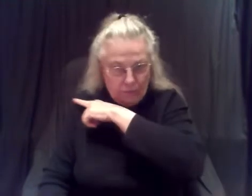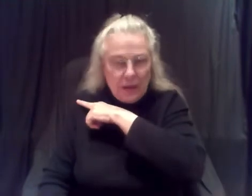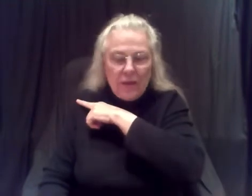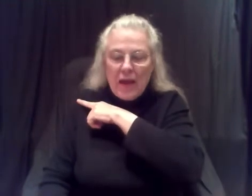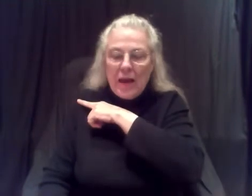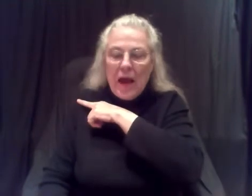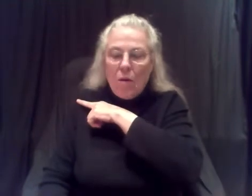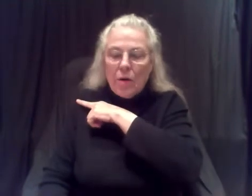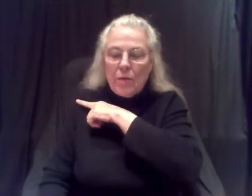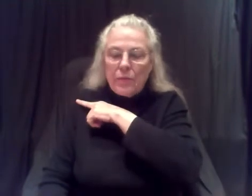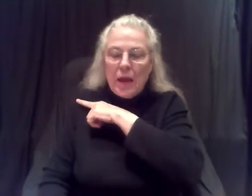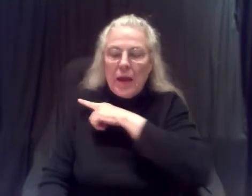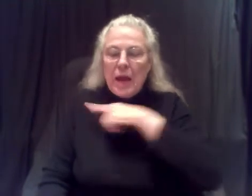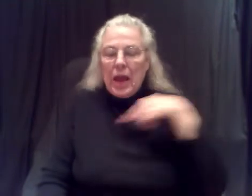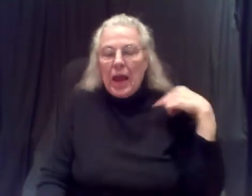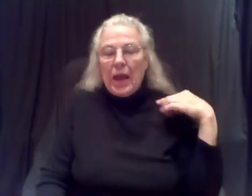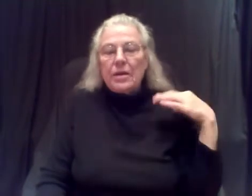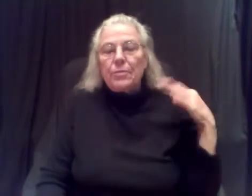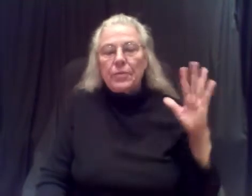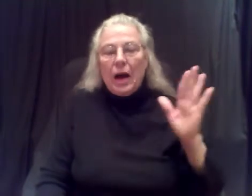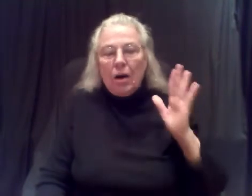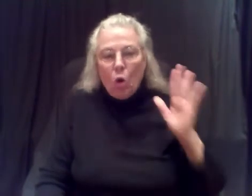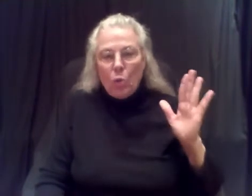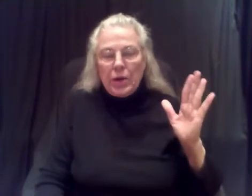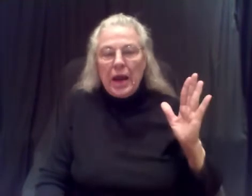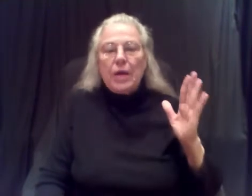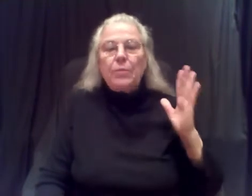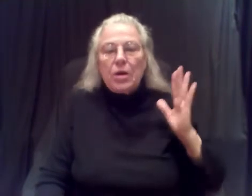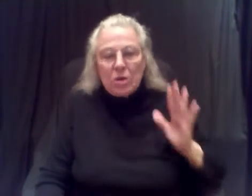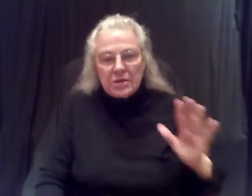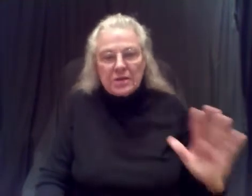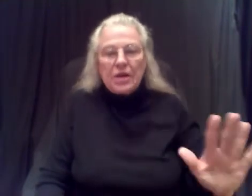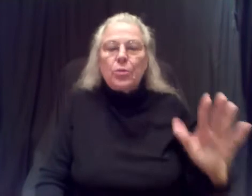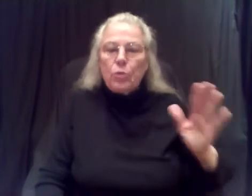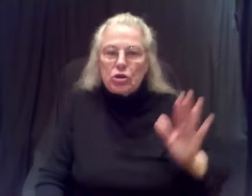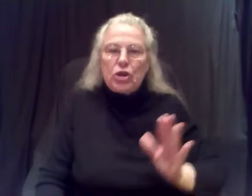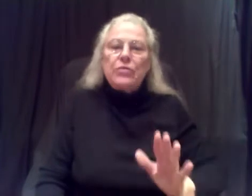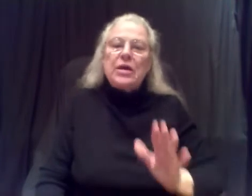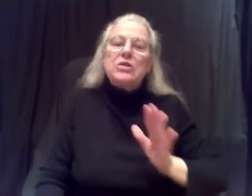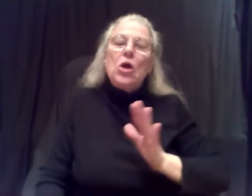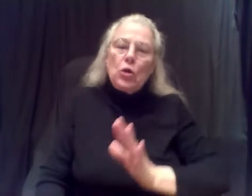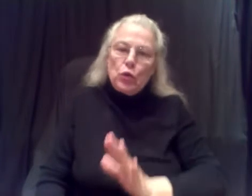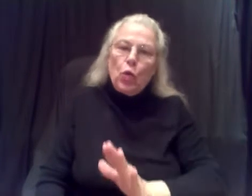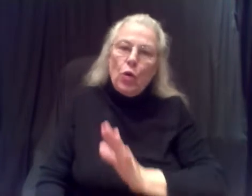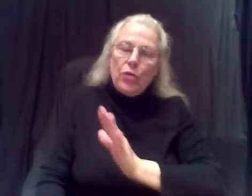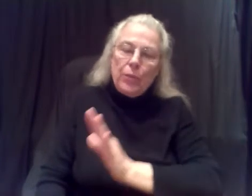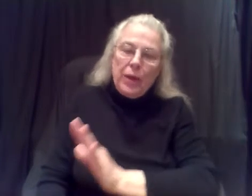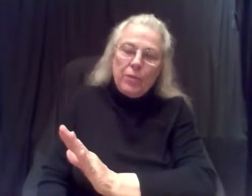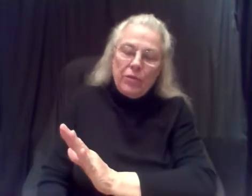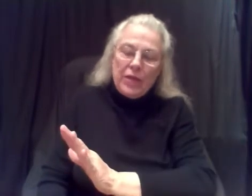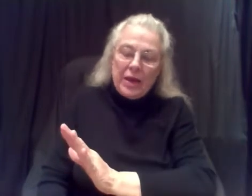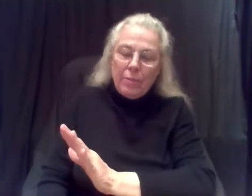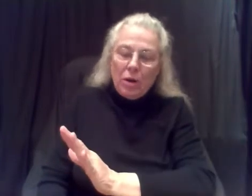that hour. And open hand because it's like you're pushing things toward the people that it belongs